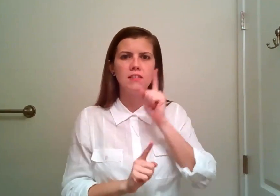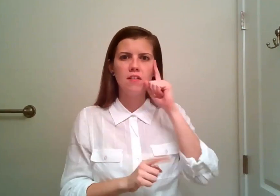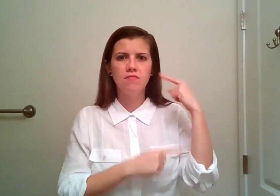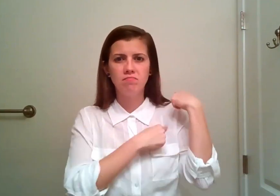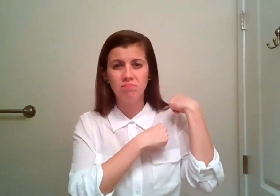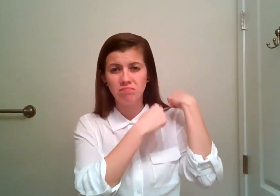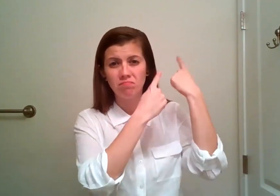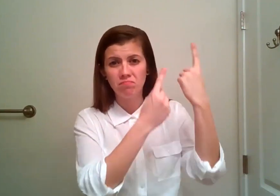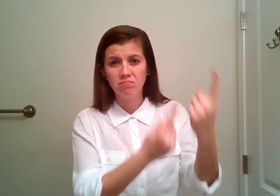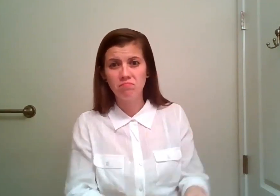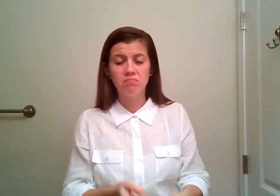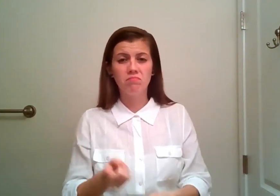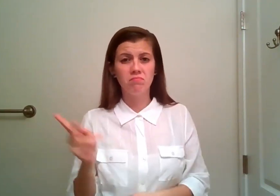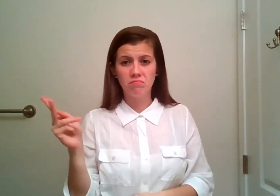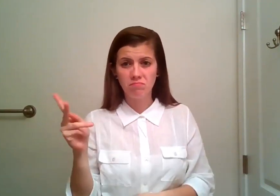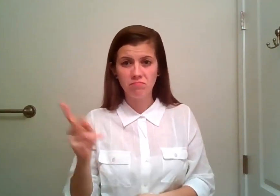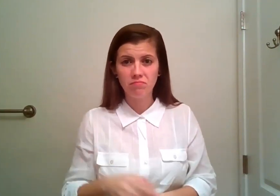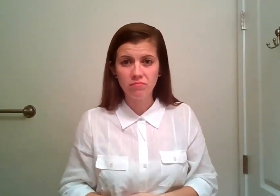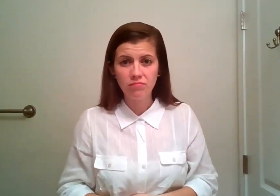never had even met a deaf person up until this point.